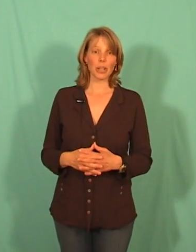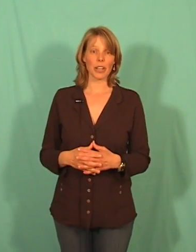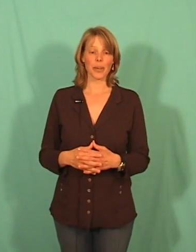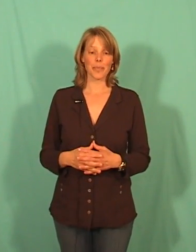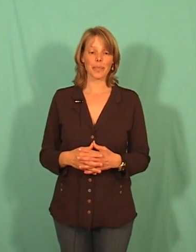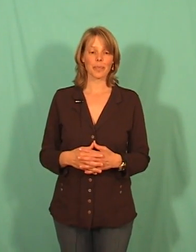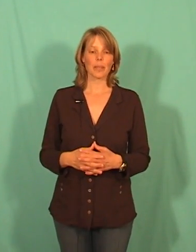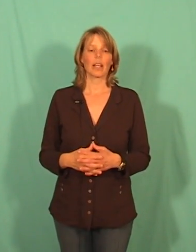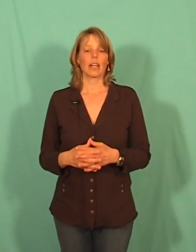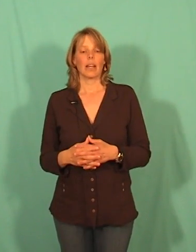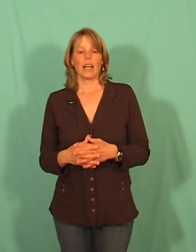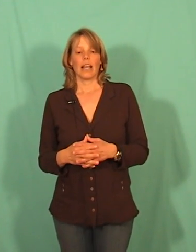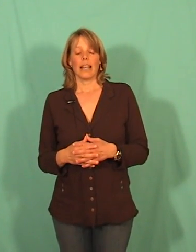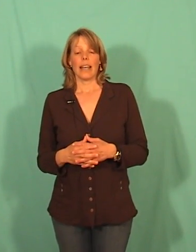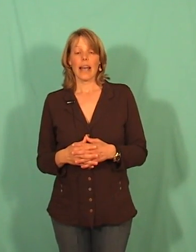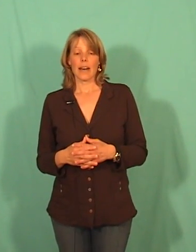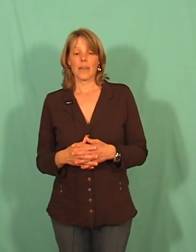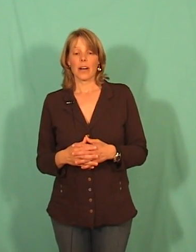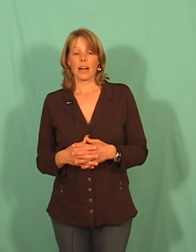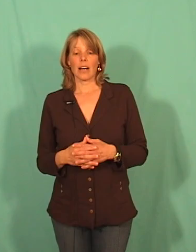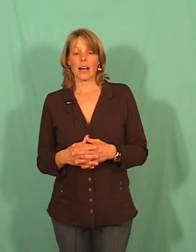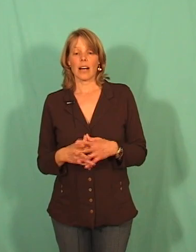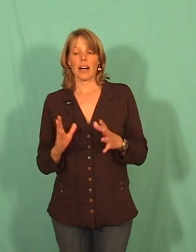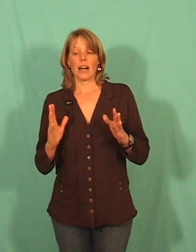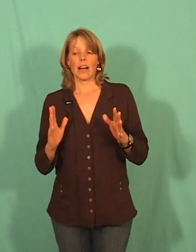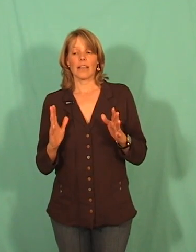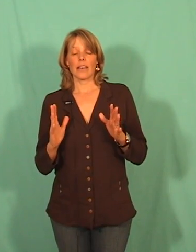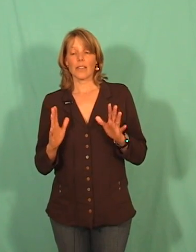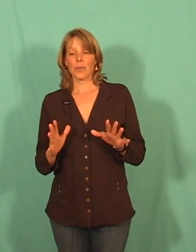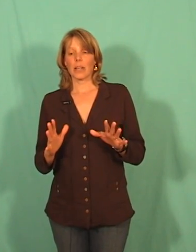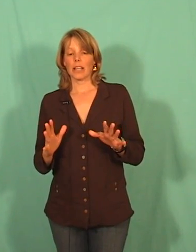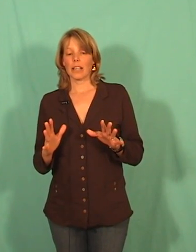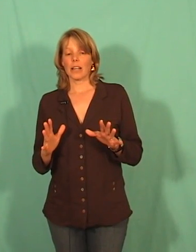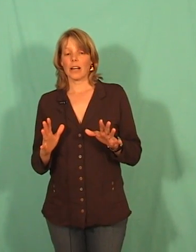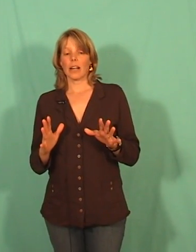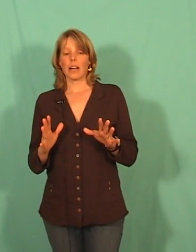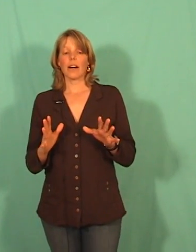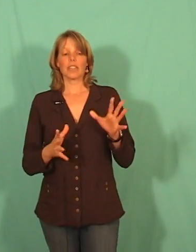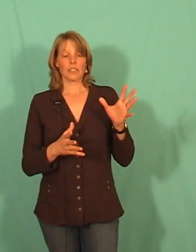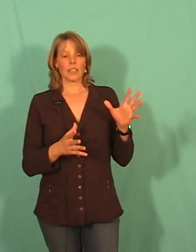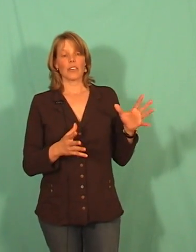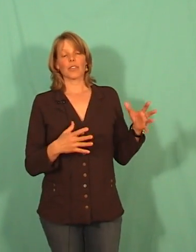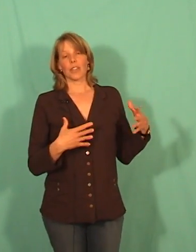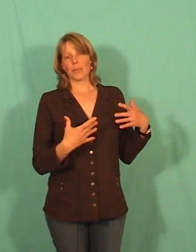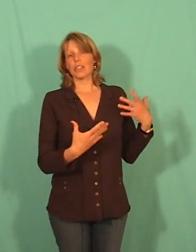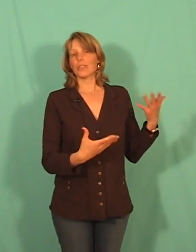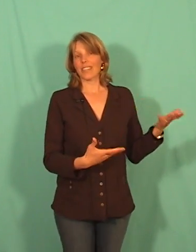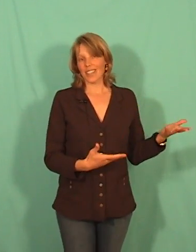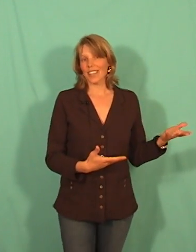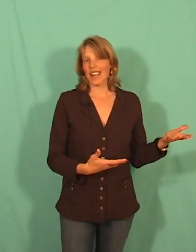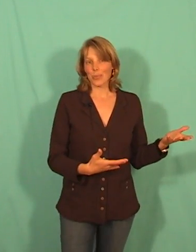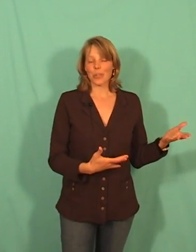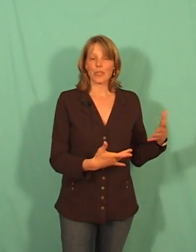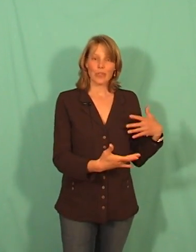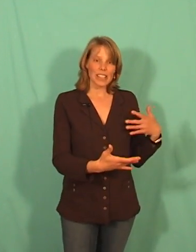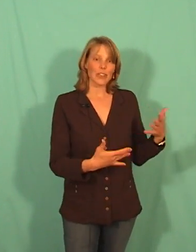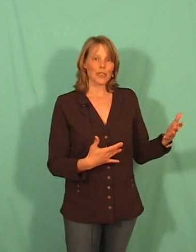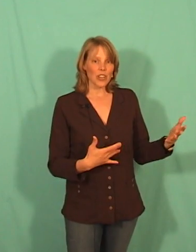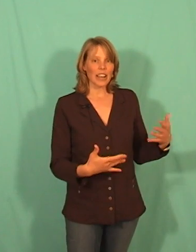work. Now, another way, obviously you're going to be using these signs when you're dressing your child